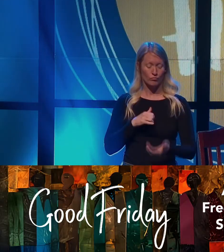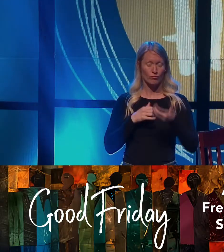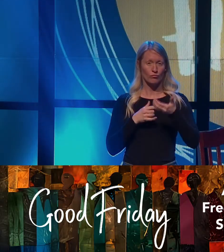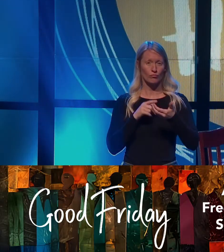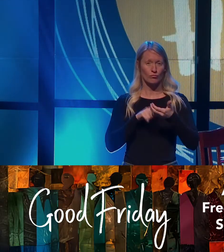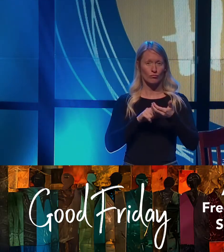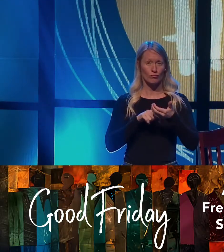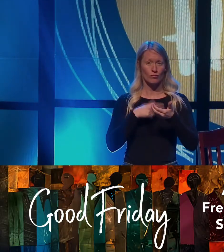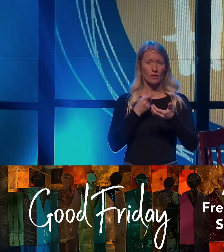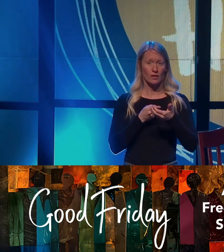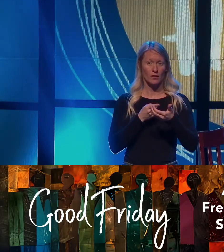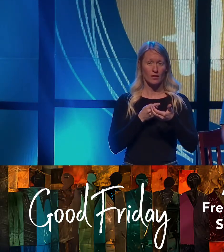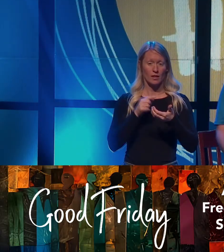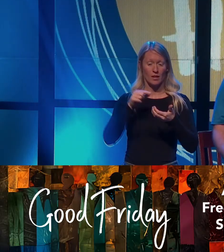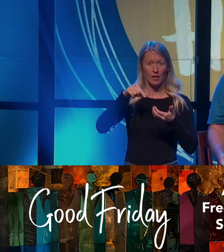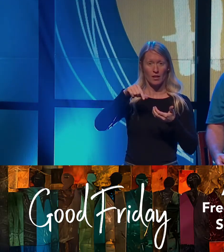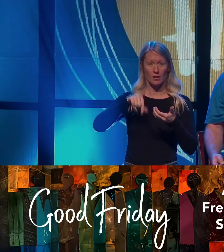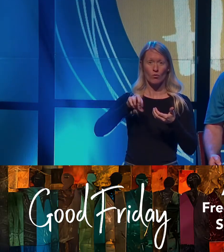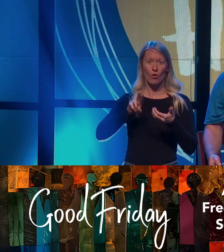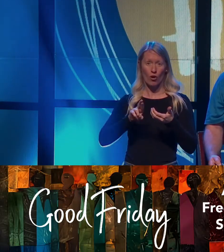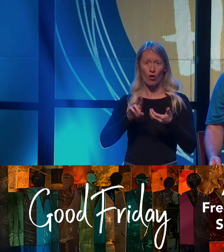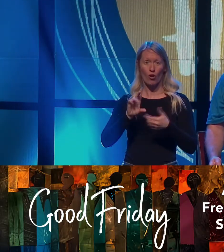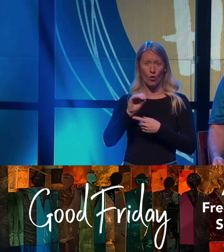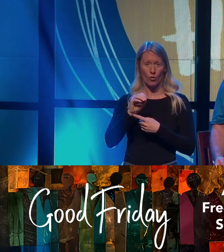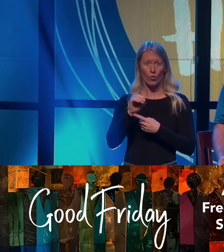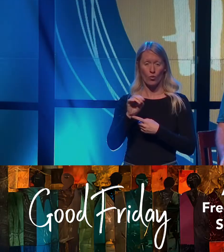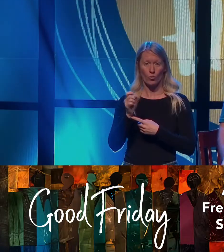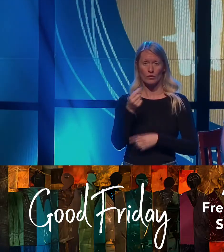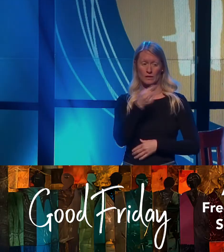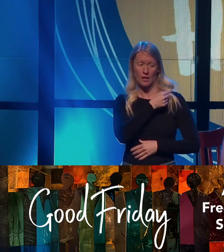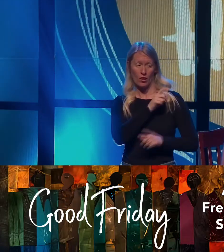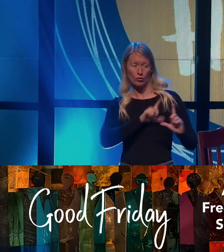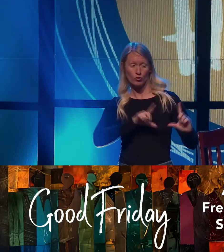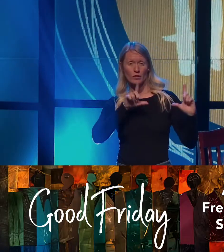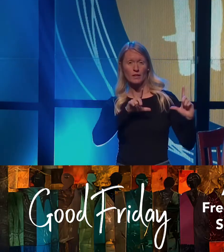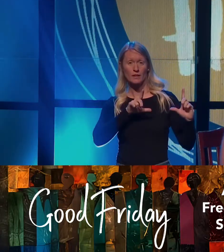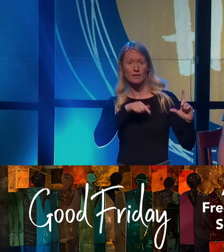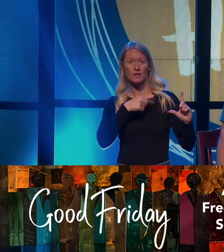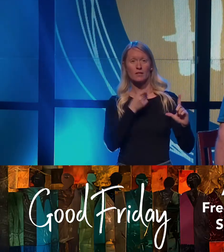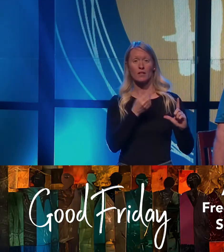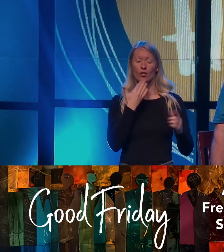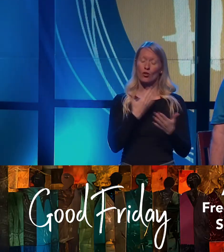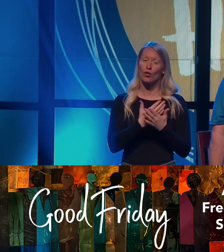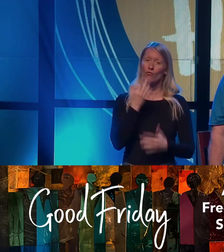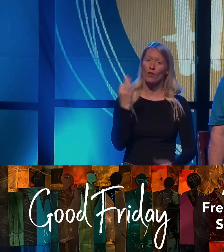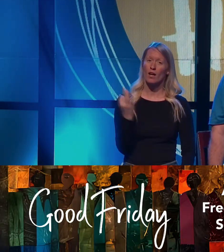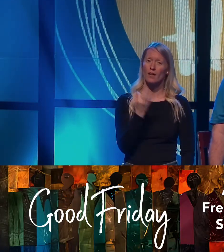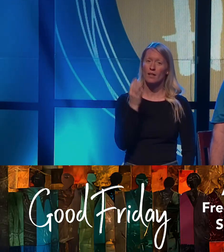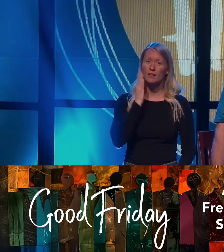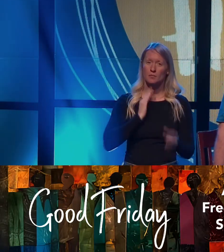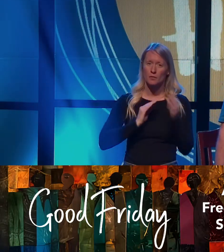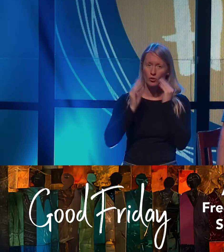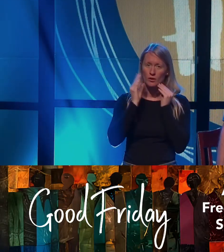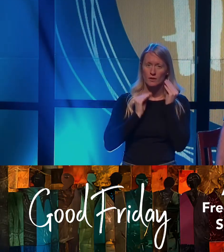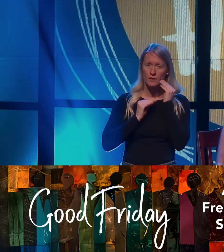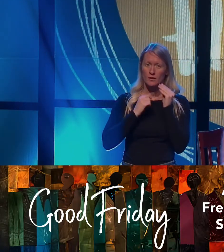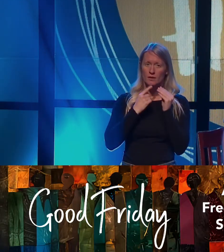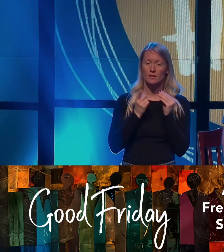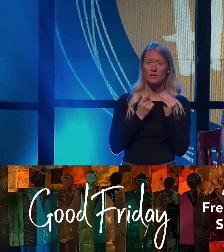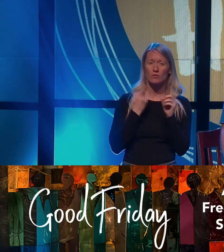phone. You can scan this QR code right up here on the screen. And this is for the Good Friday experience, and it's centered around